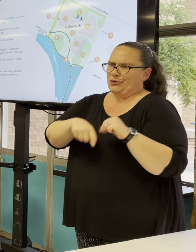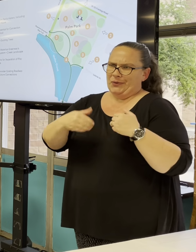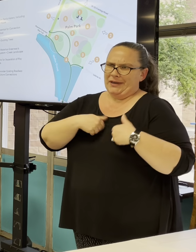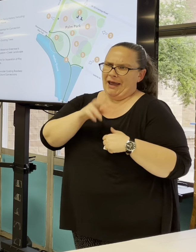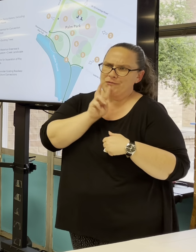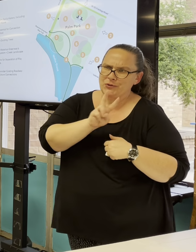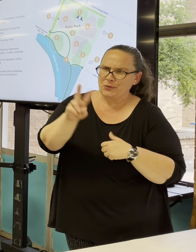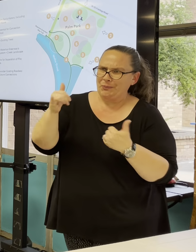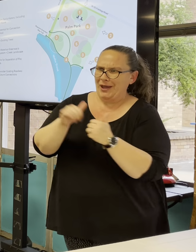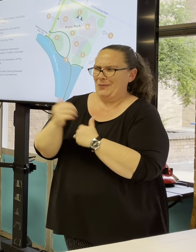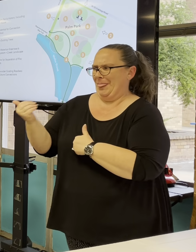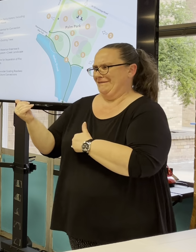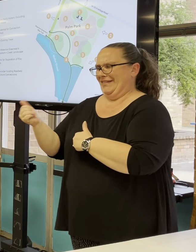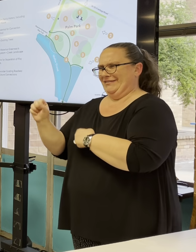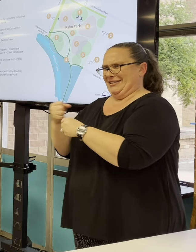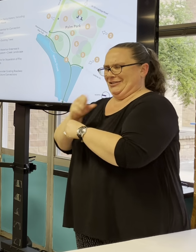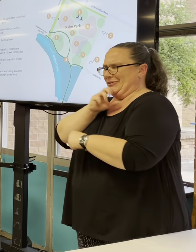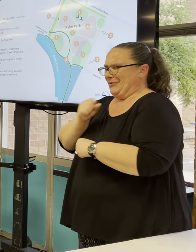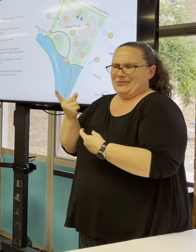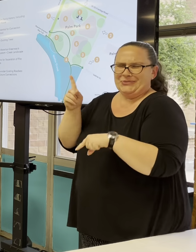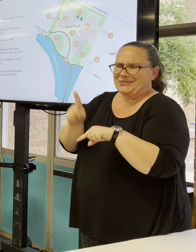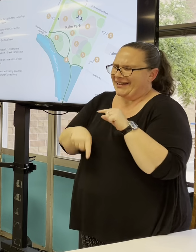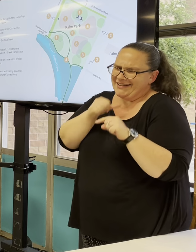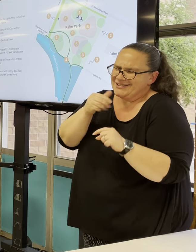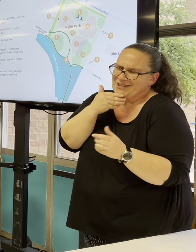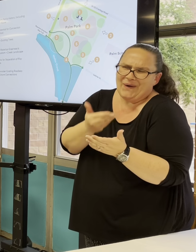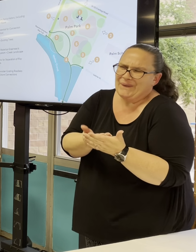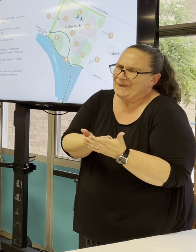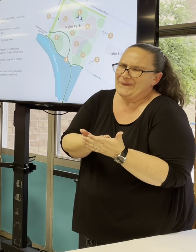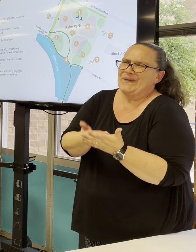playing with the 15-year-olds. That's kind of not good.